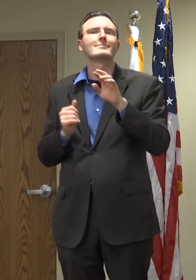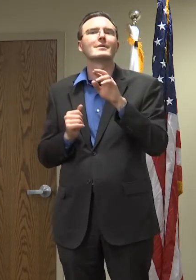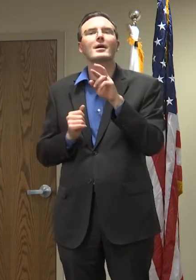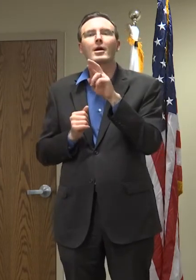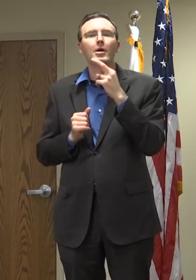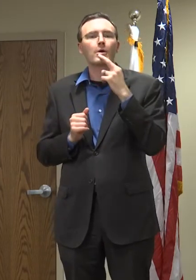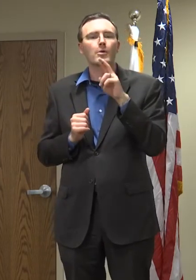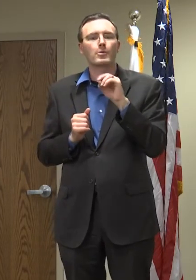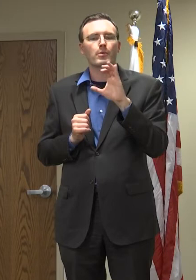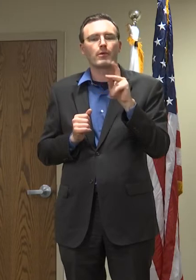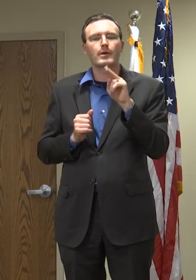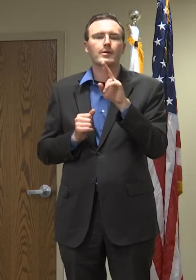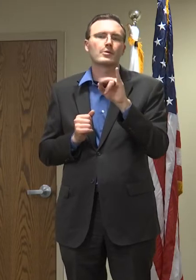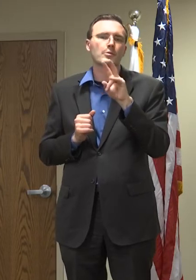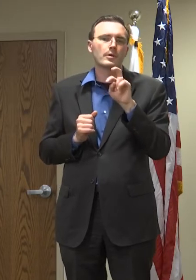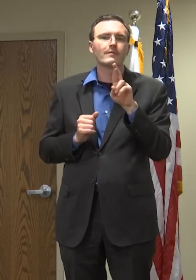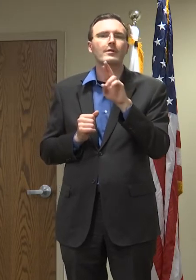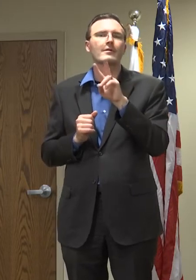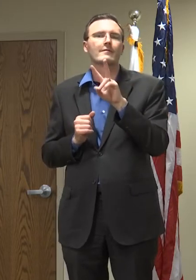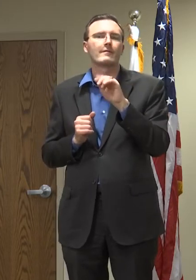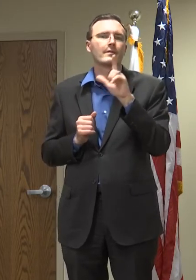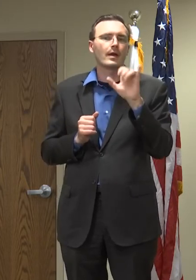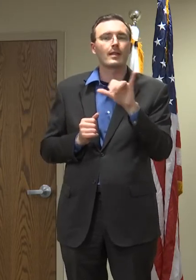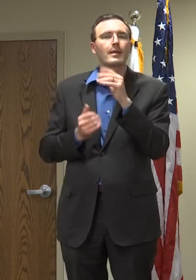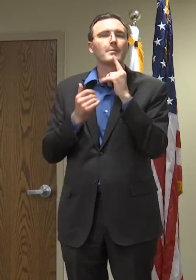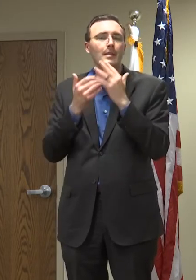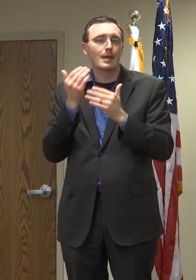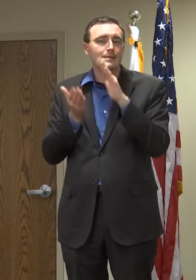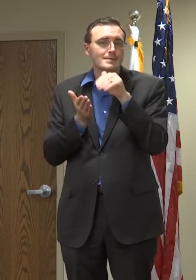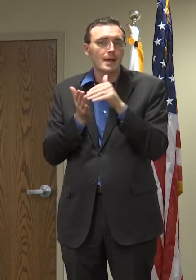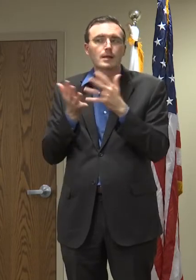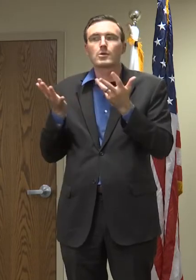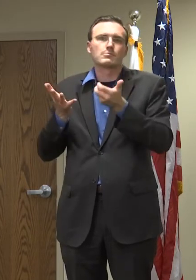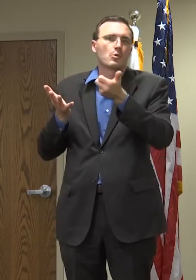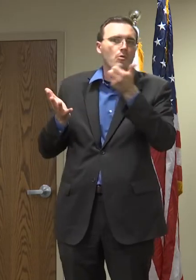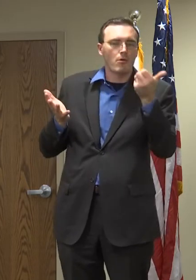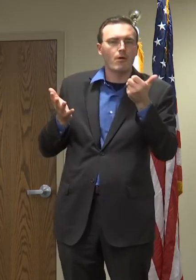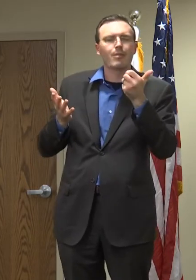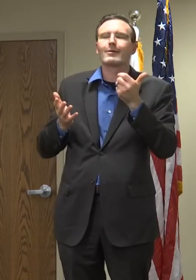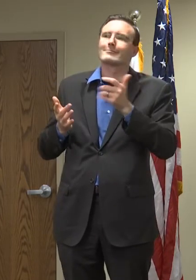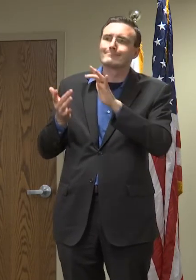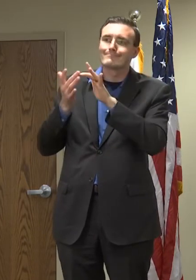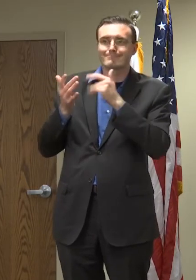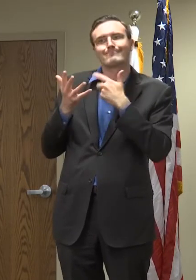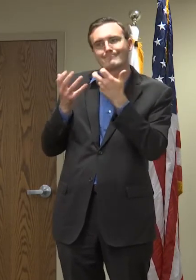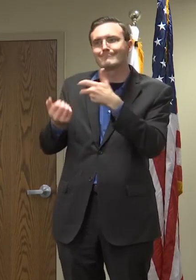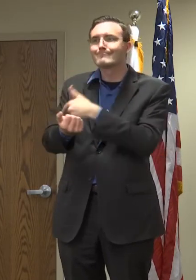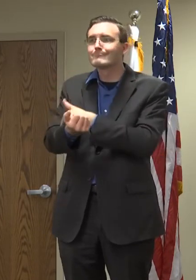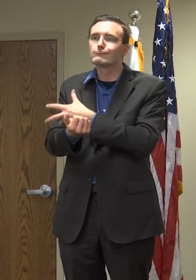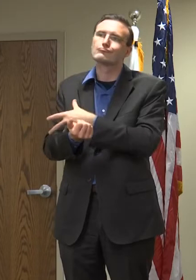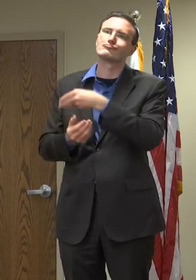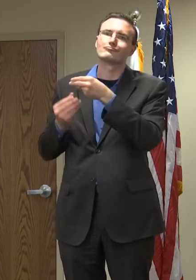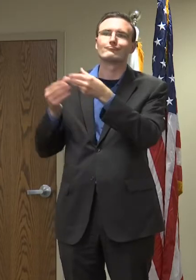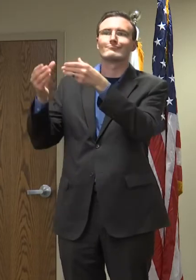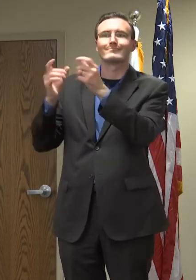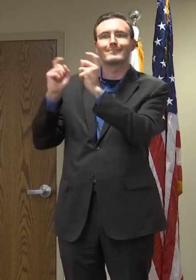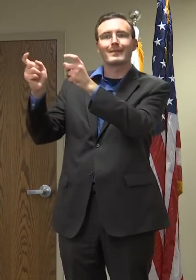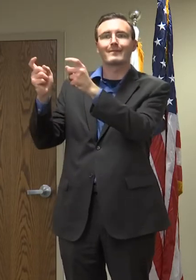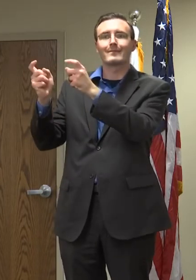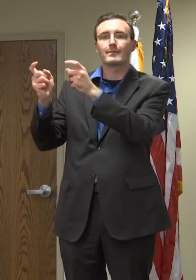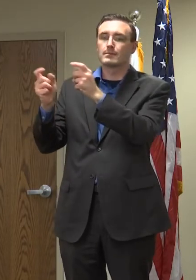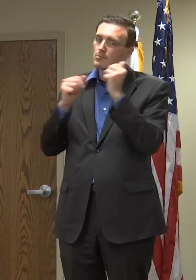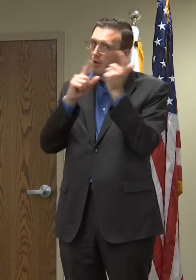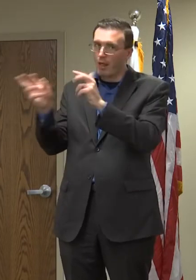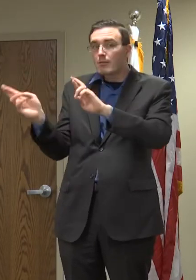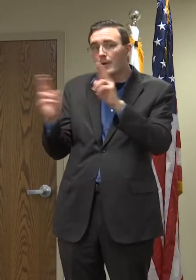an appointment. They are prepared and ready to receive you. And all facilities will protect donors against COVID-19. But we